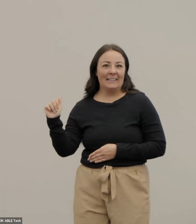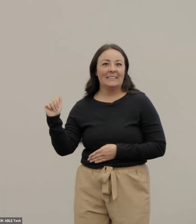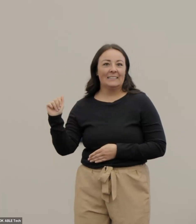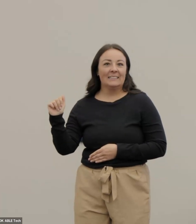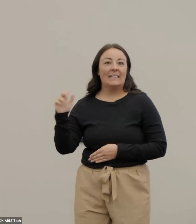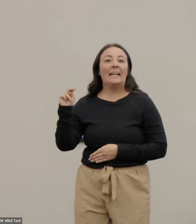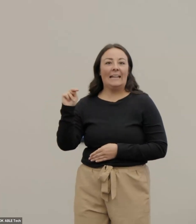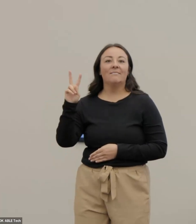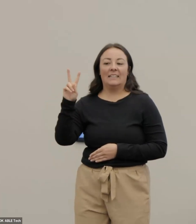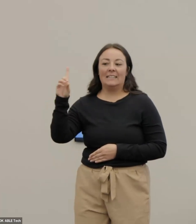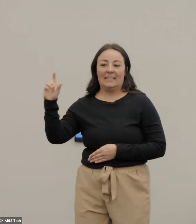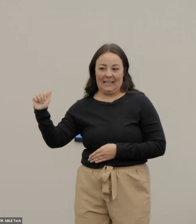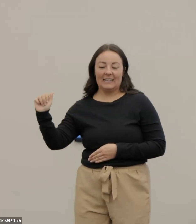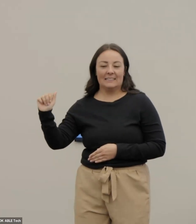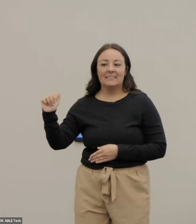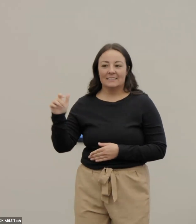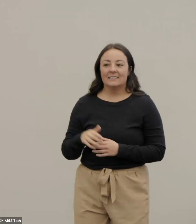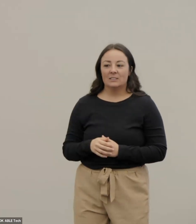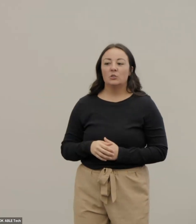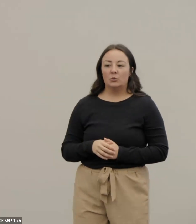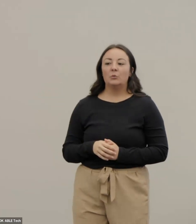Welcome. Okay.